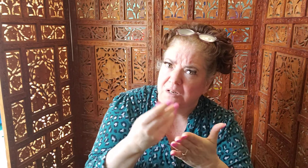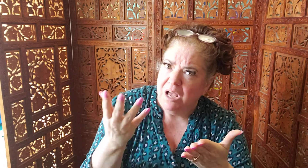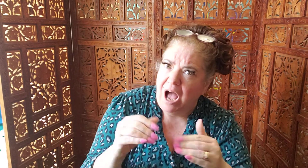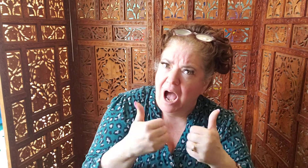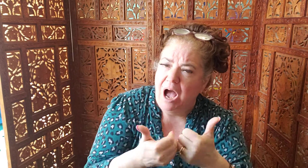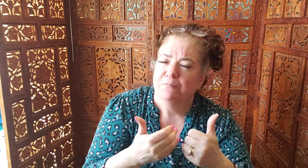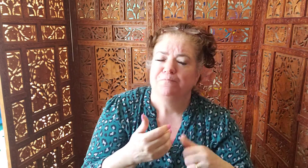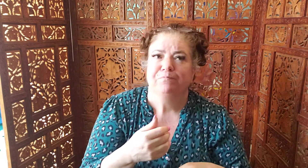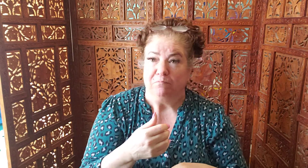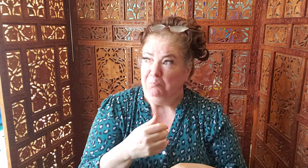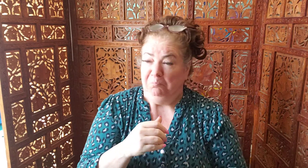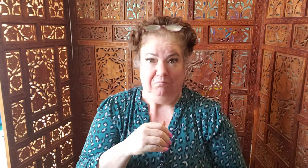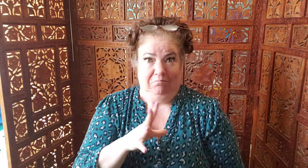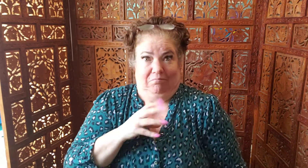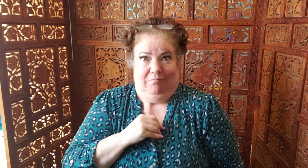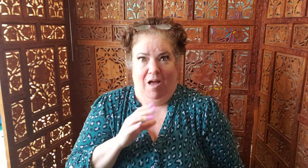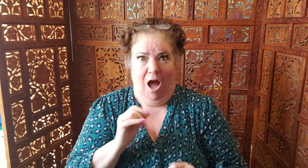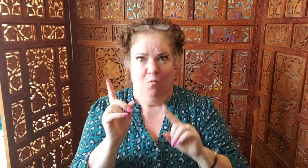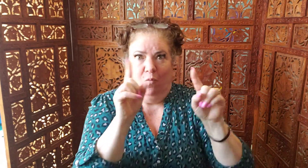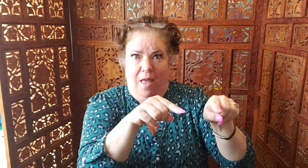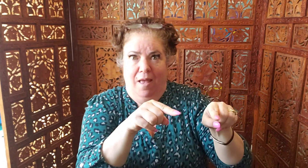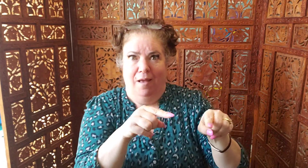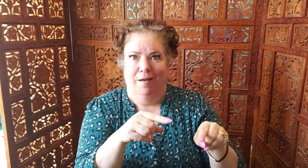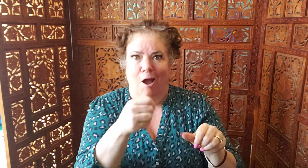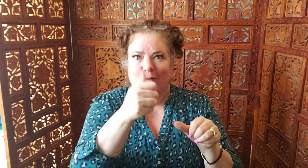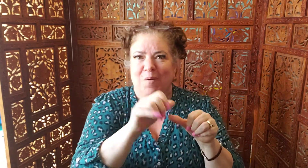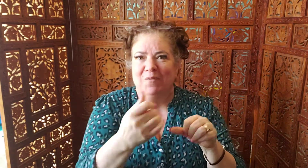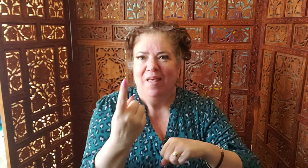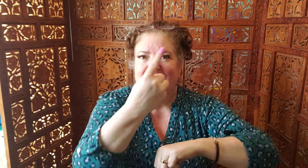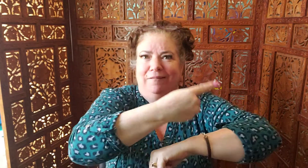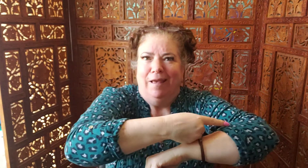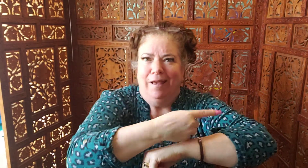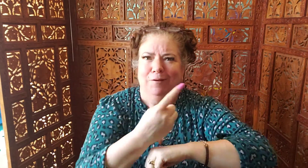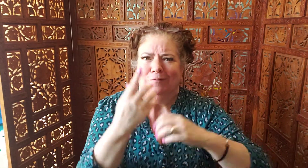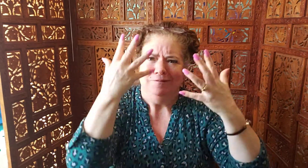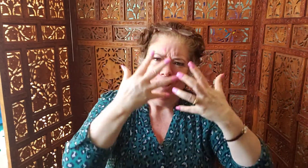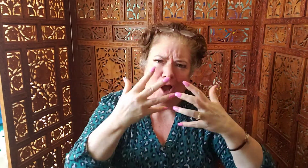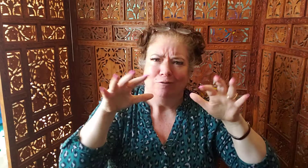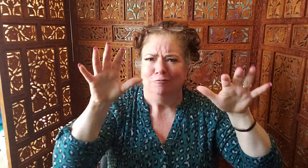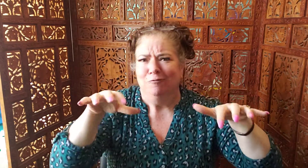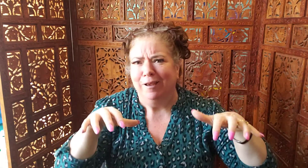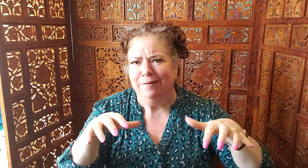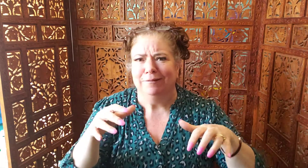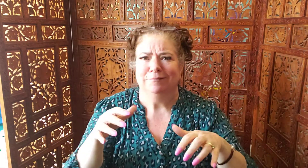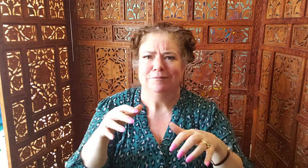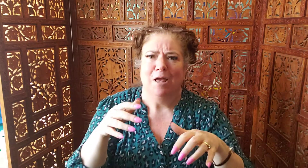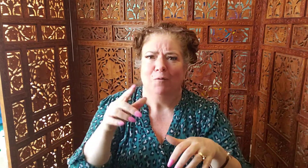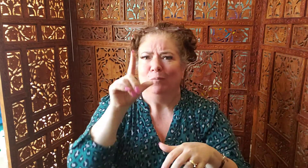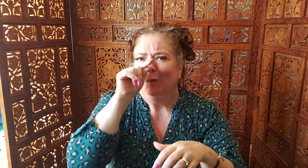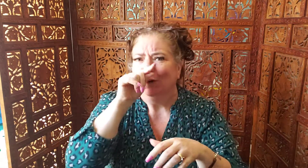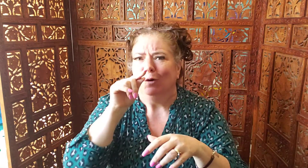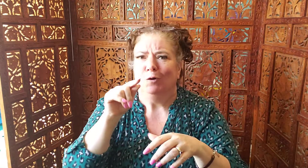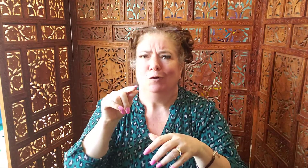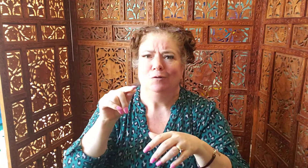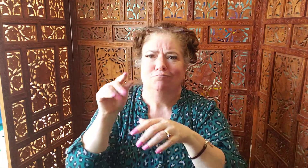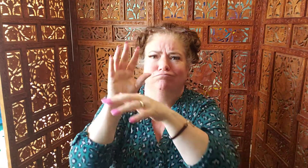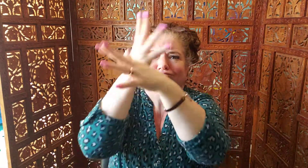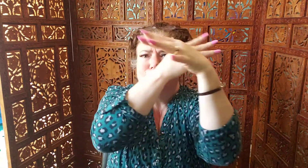was raining. It was raining in the theater. Birds were flying around, but you could see what it was. New